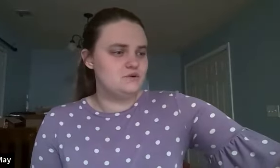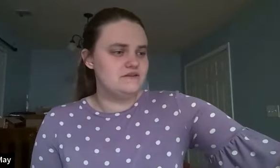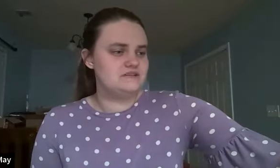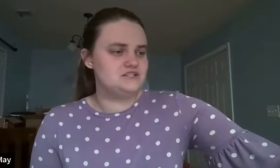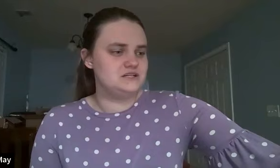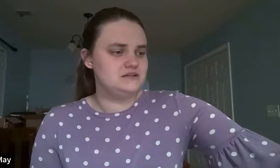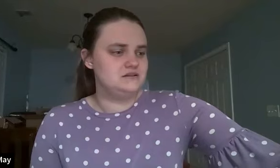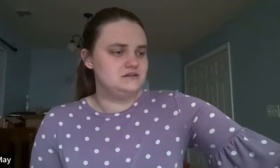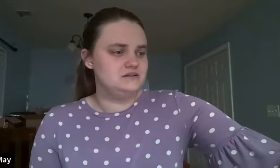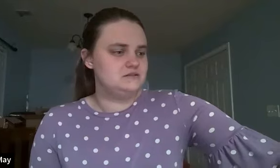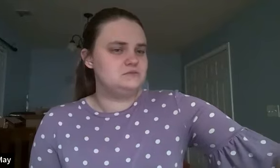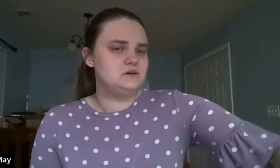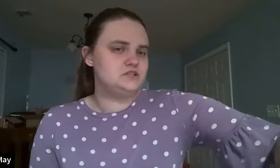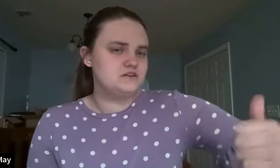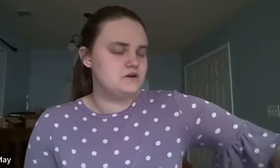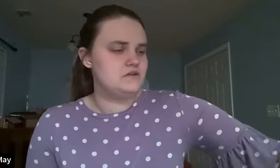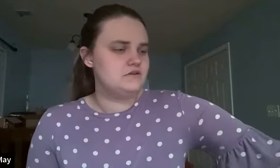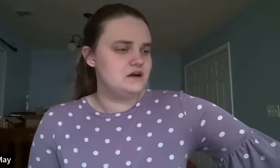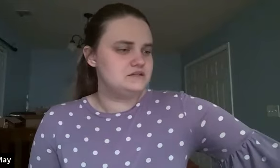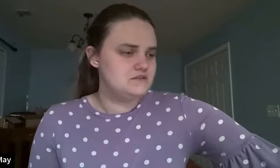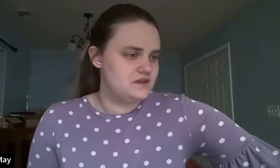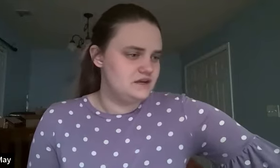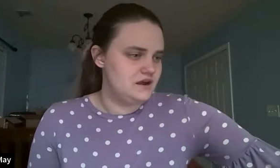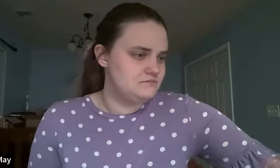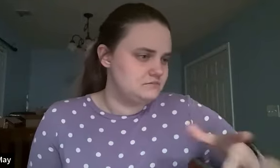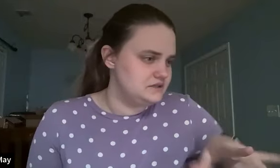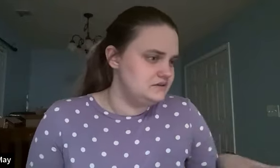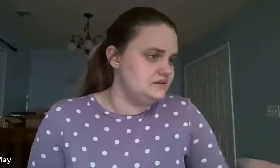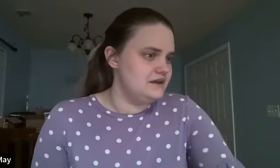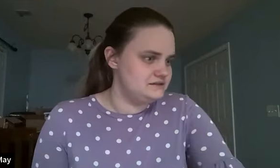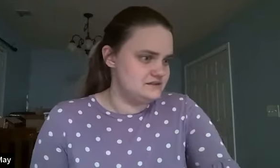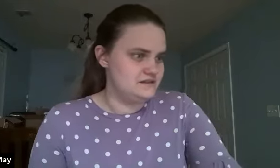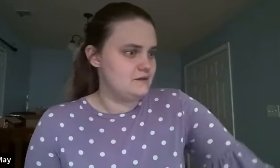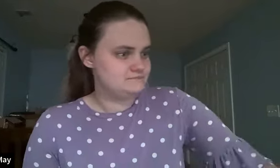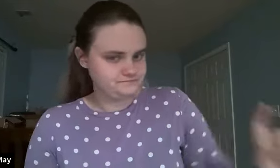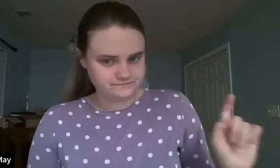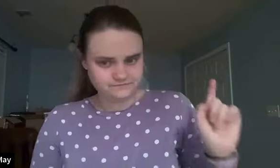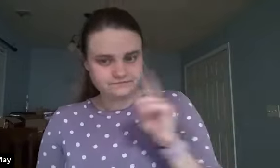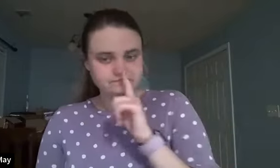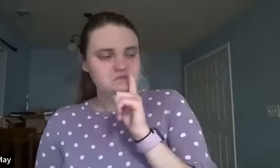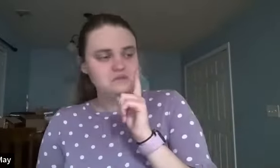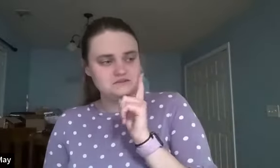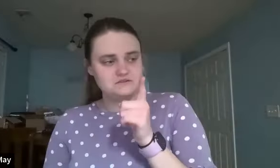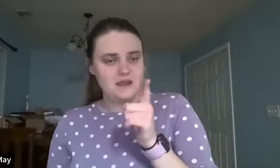one that was actually supposed to be double checked for another class and then it got blended. Yes, I see that. So yeah.